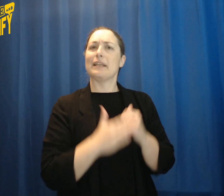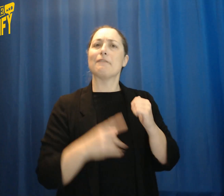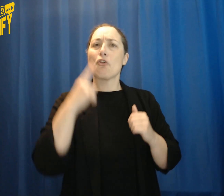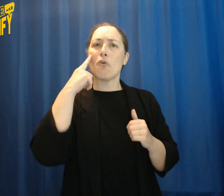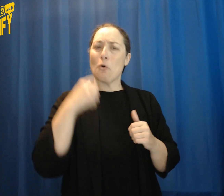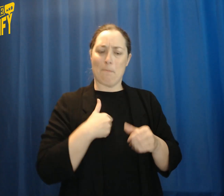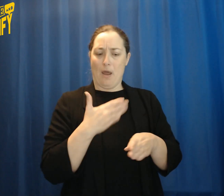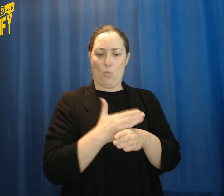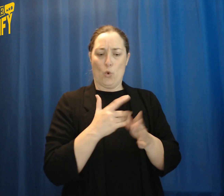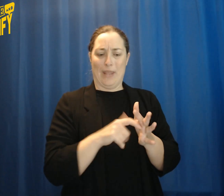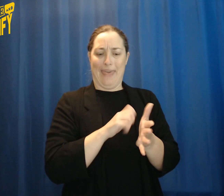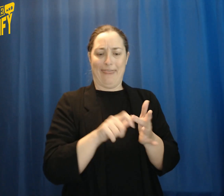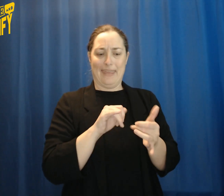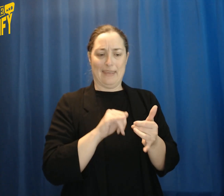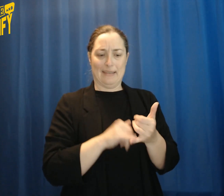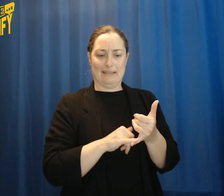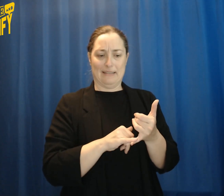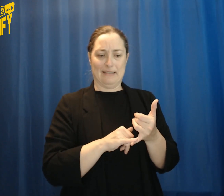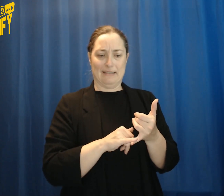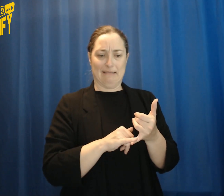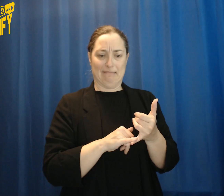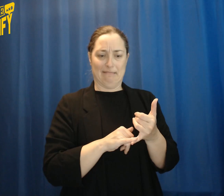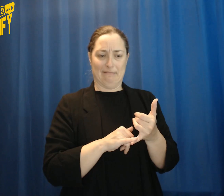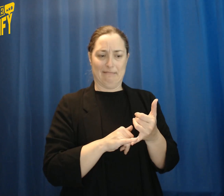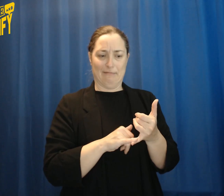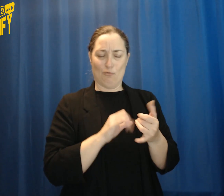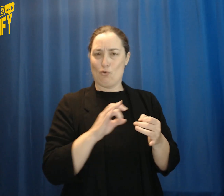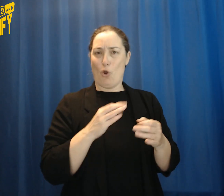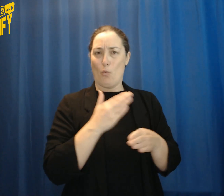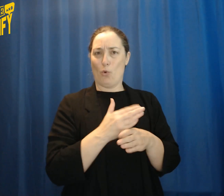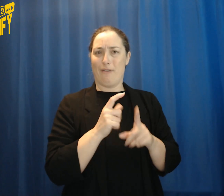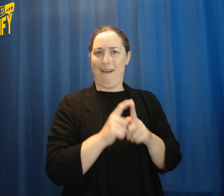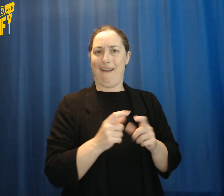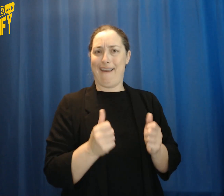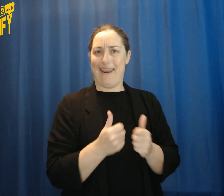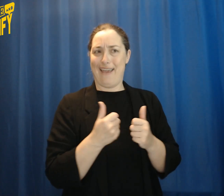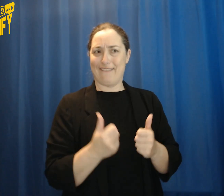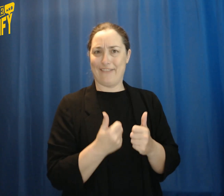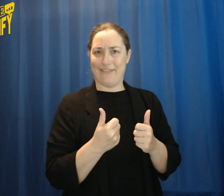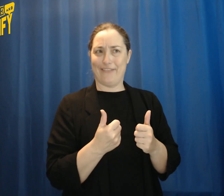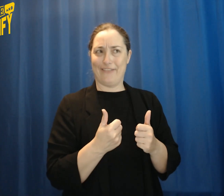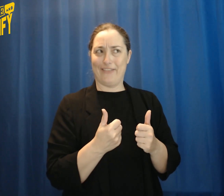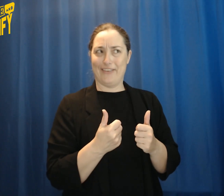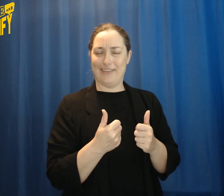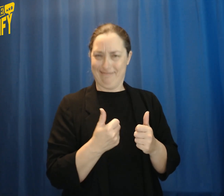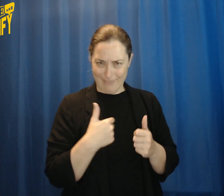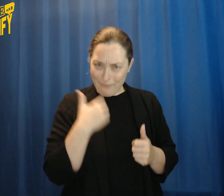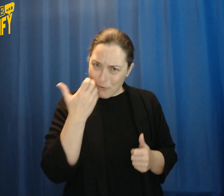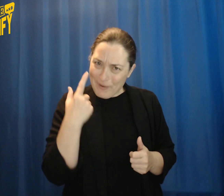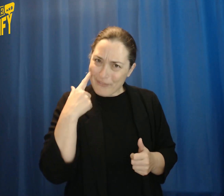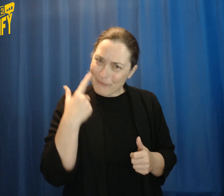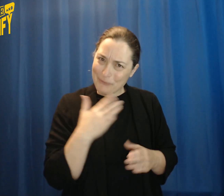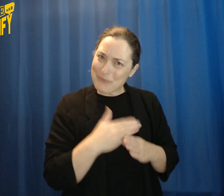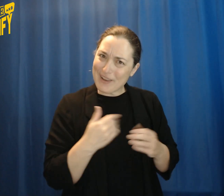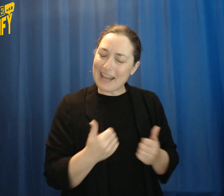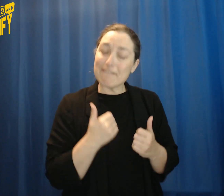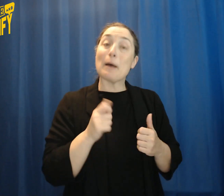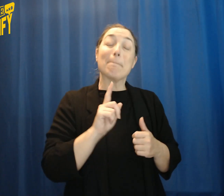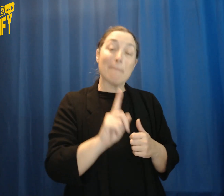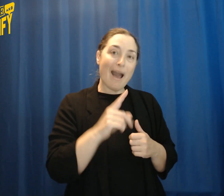ethic lacked. I guess I have to be careful not to expect that of others. And then, now and then I come across my